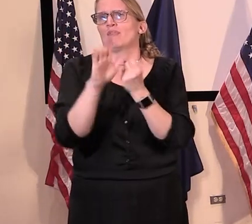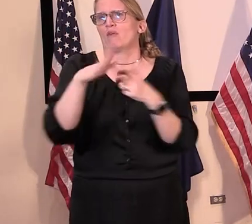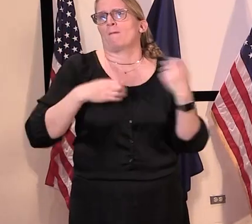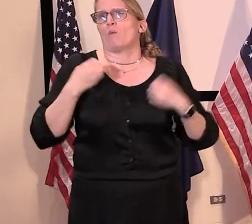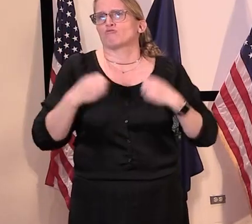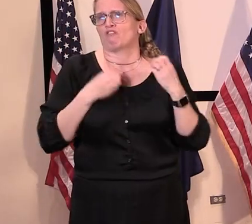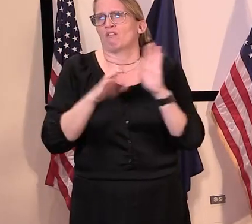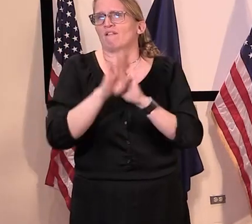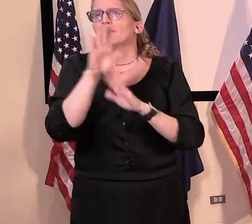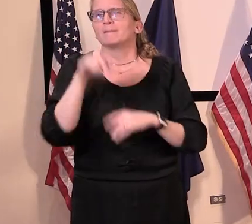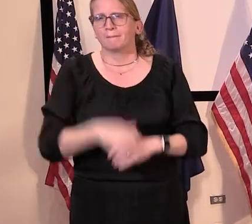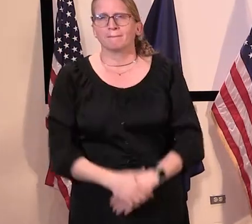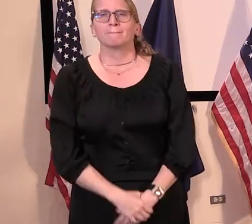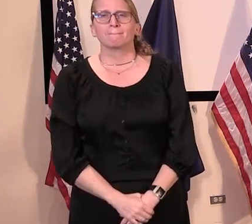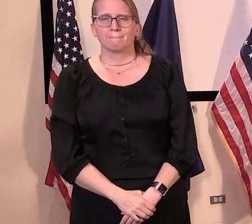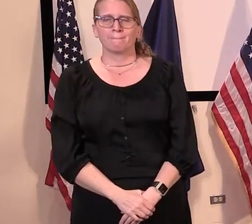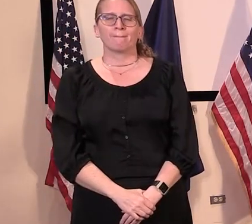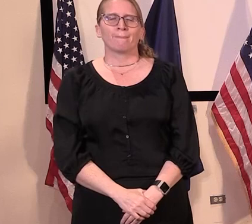Thank you.